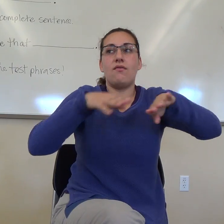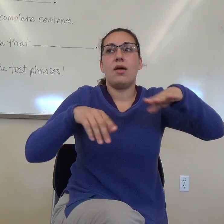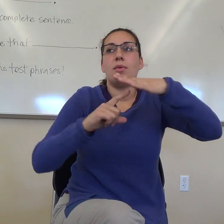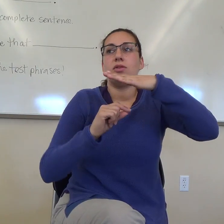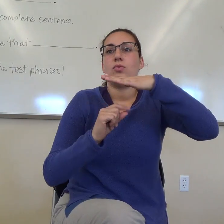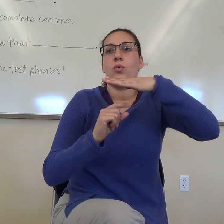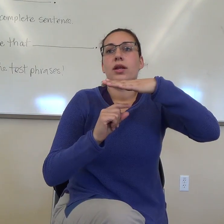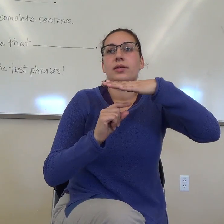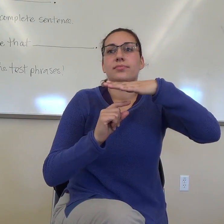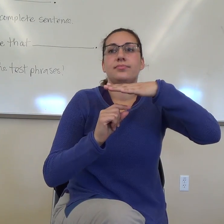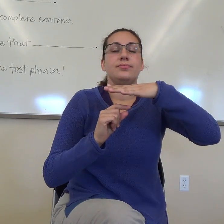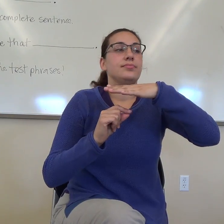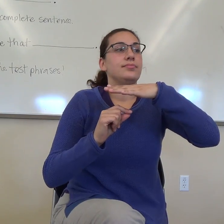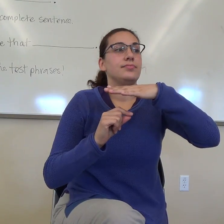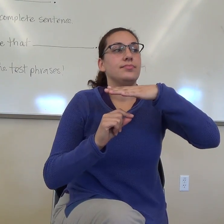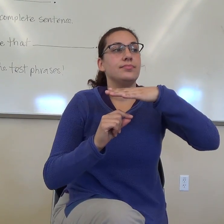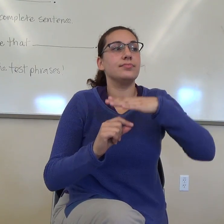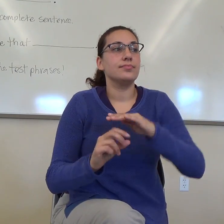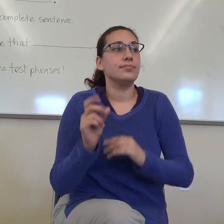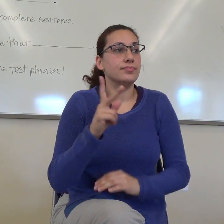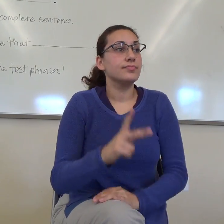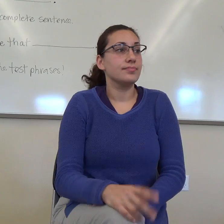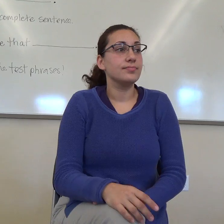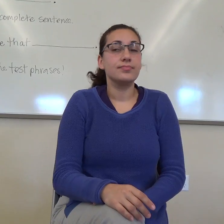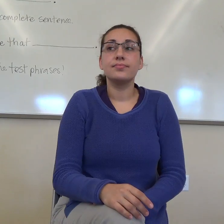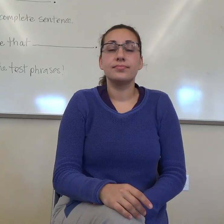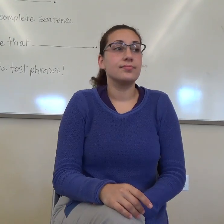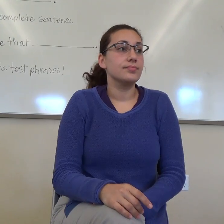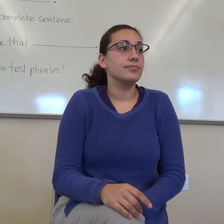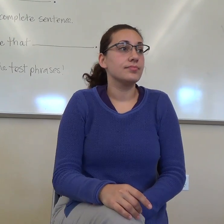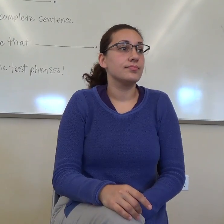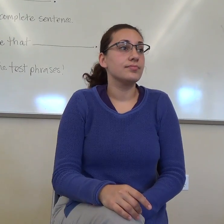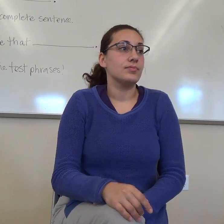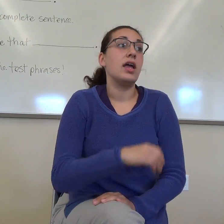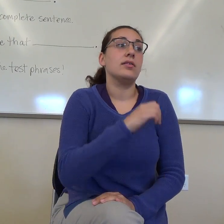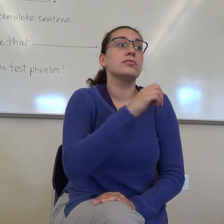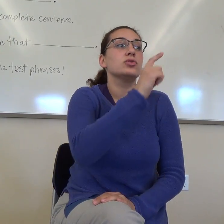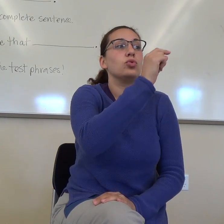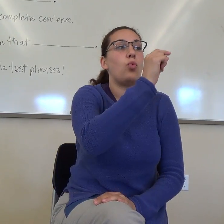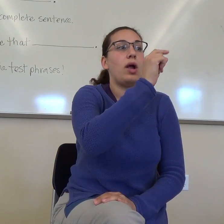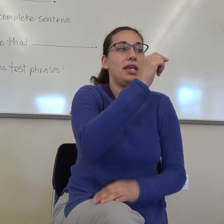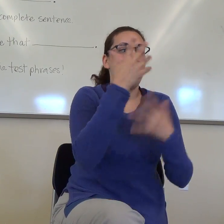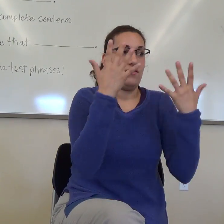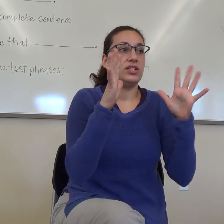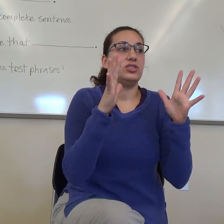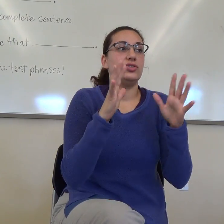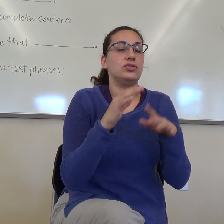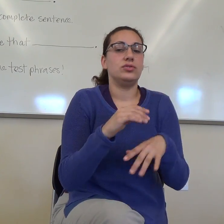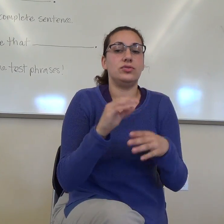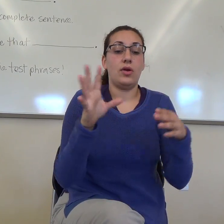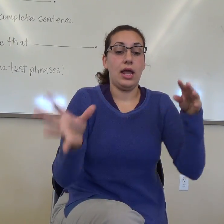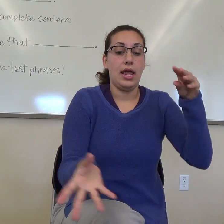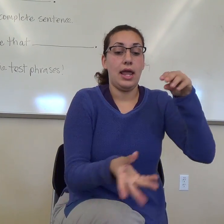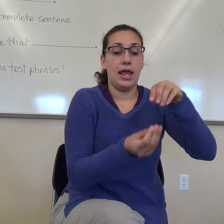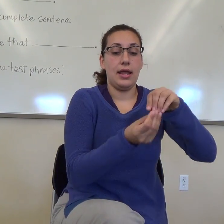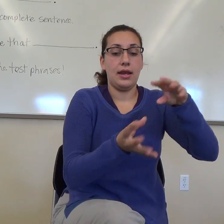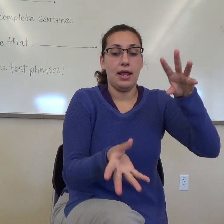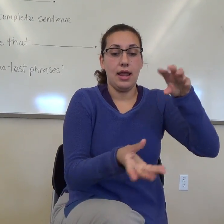Okay, and then get that number. Then add number 1, number 2,